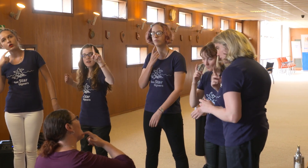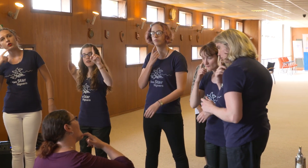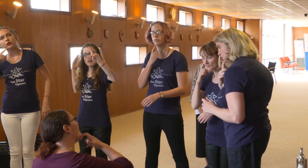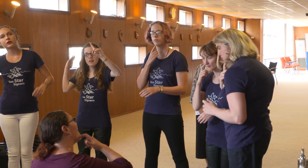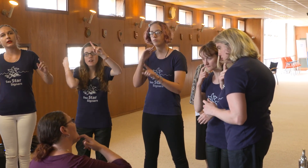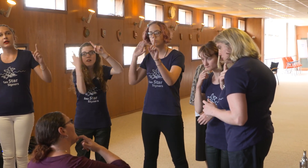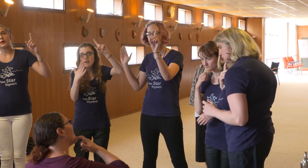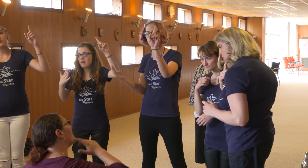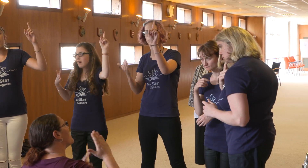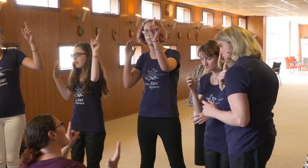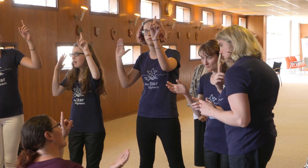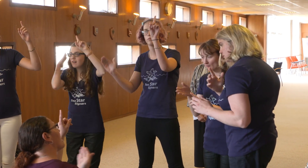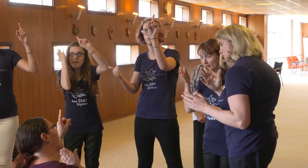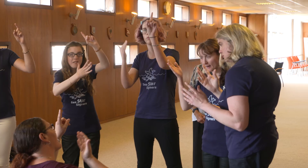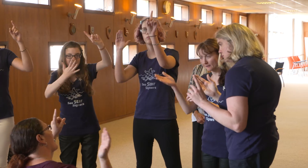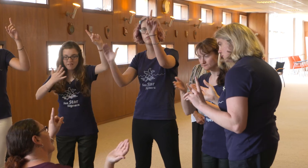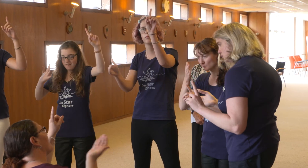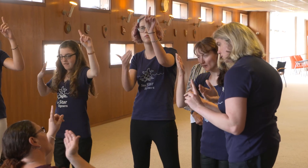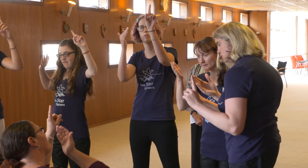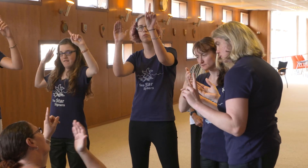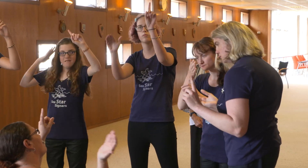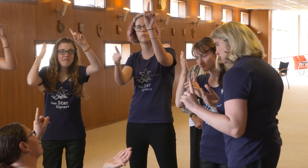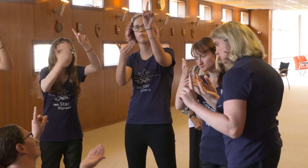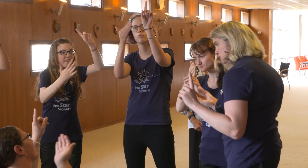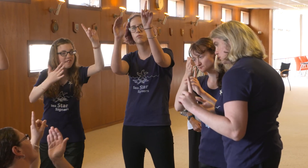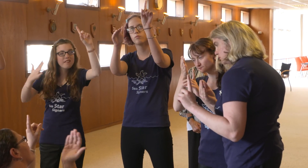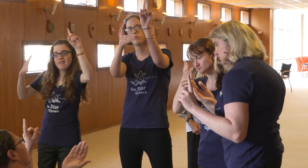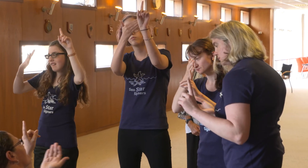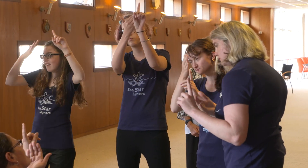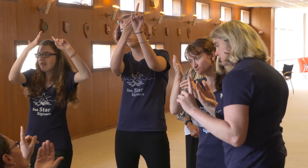Gotta keep my head held high.